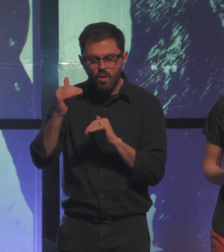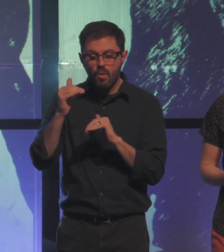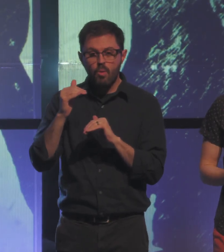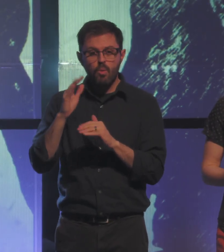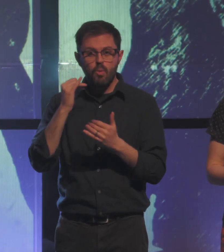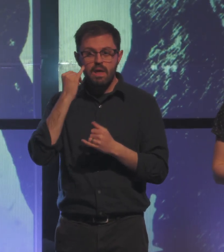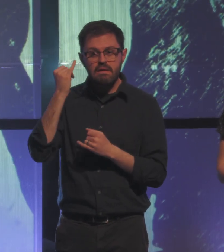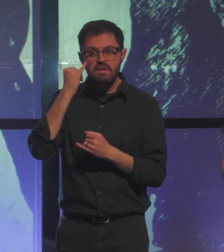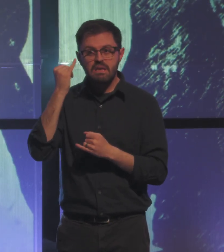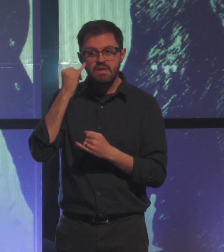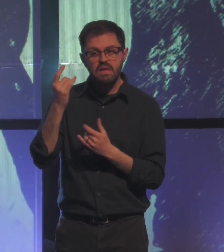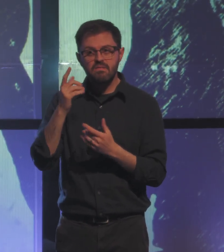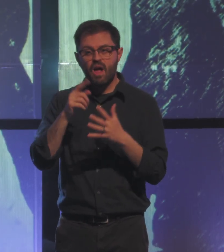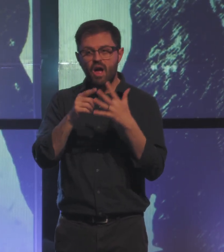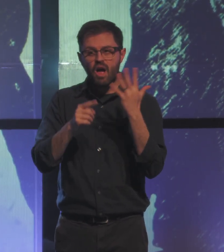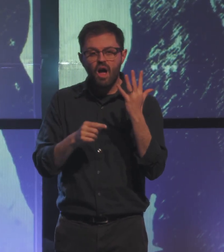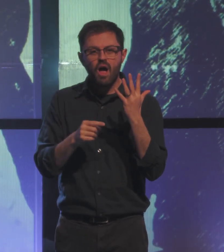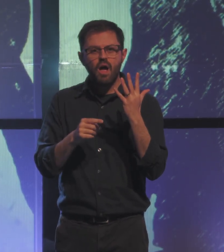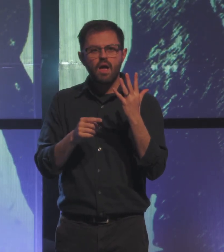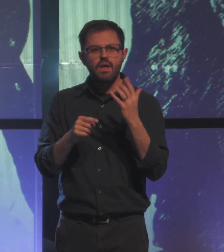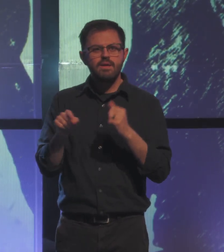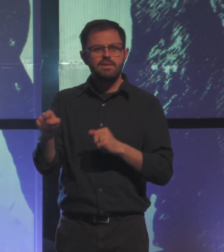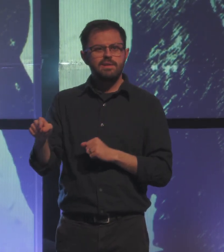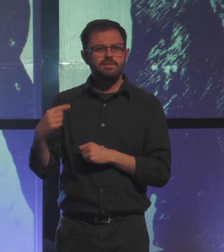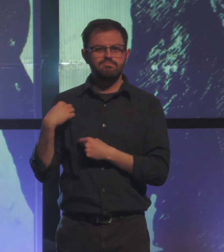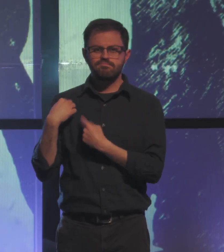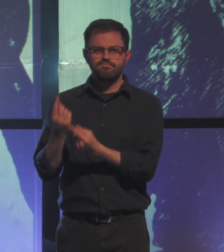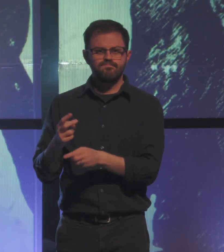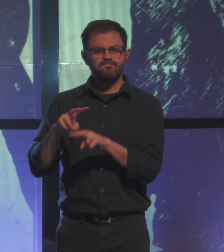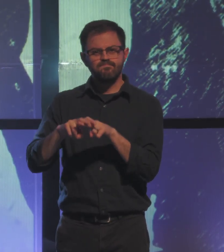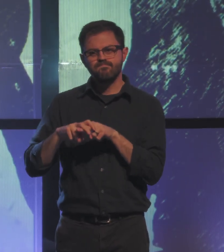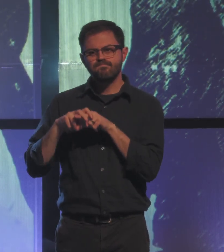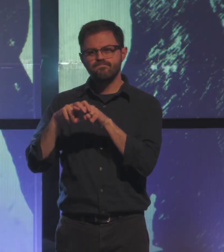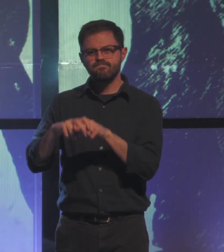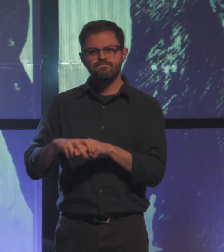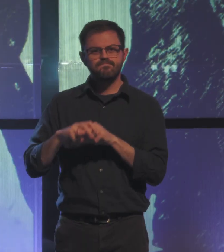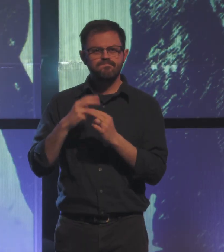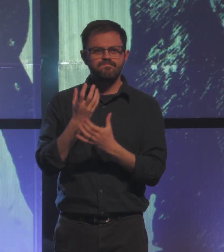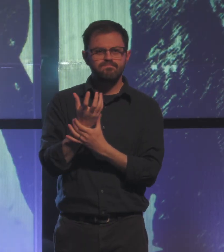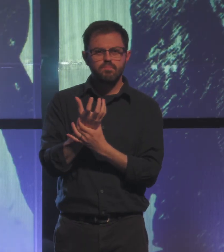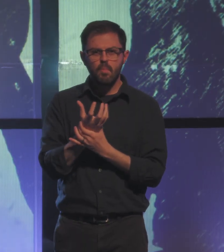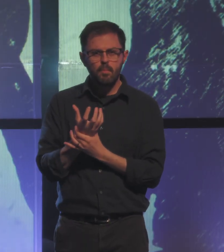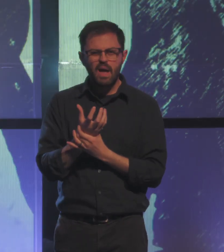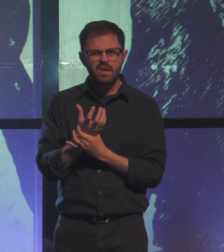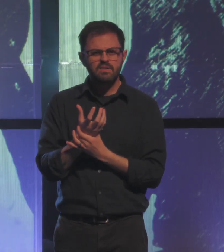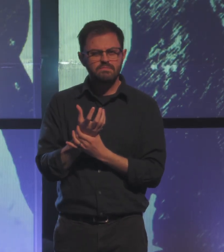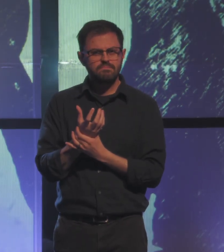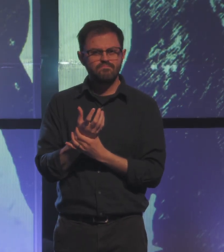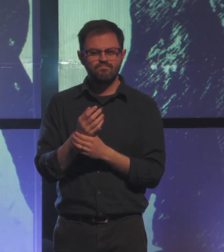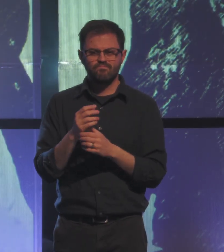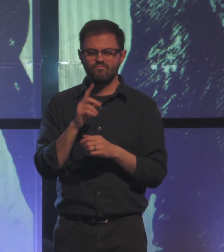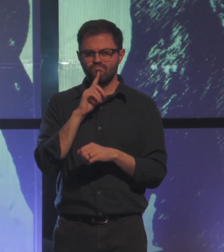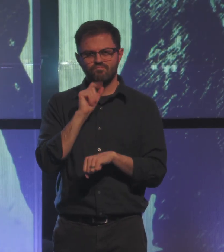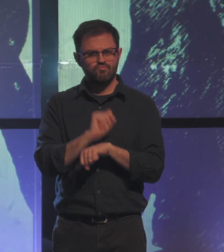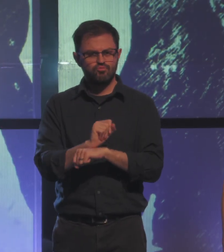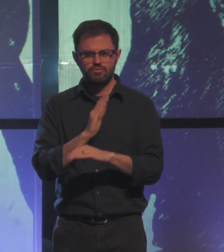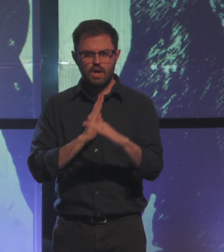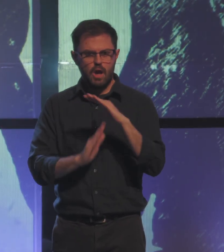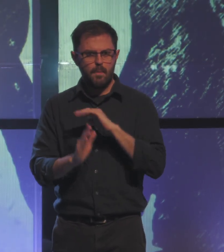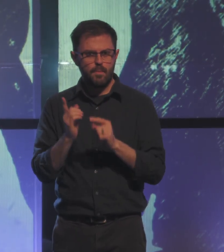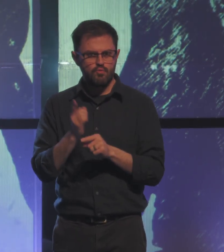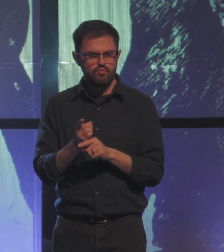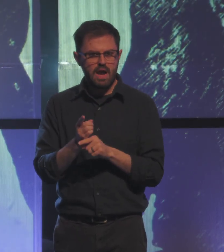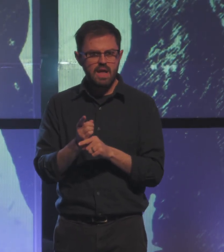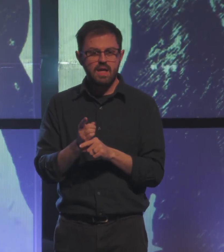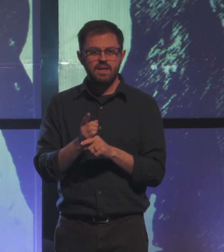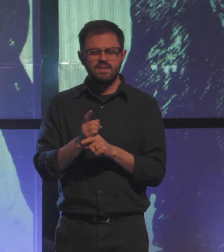if. He'd just been on the road begging. What a humble, humble position on the roadside. When I